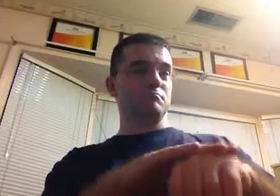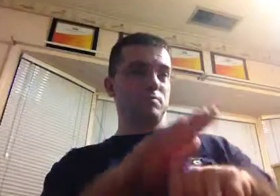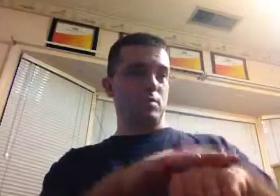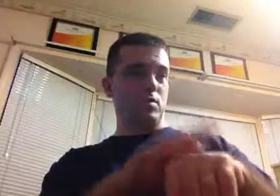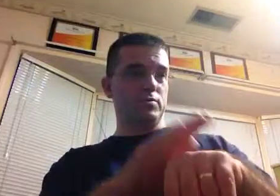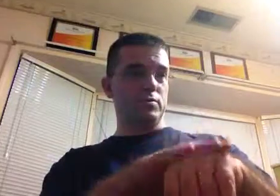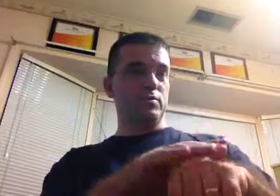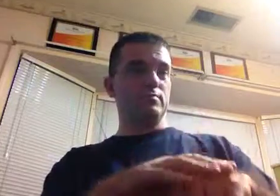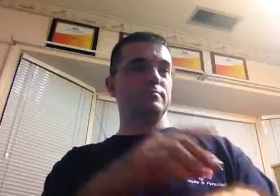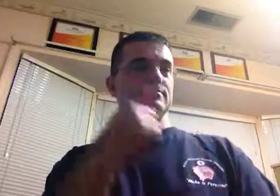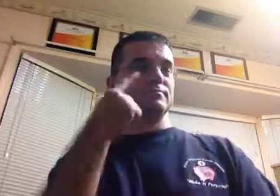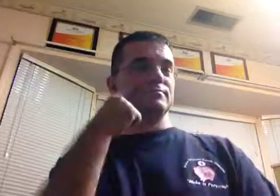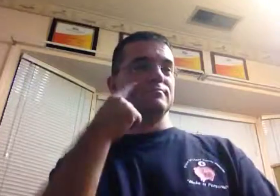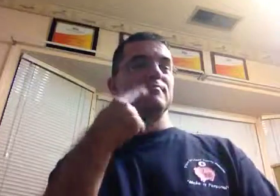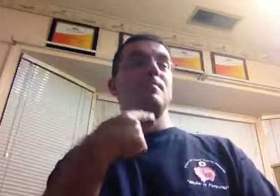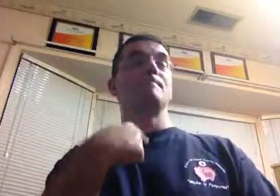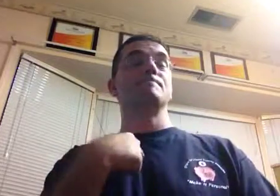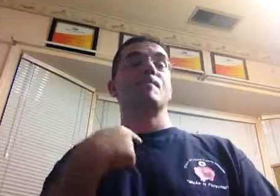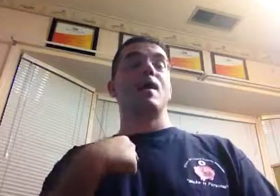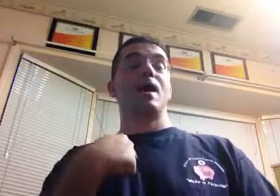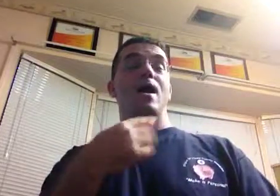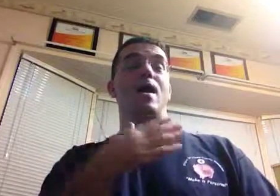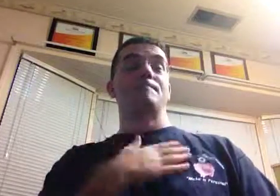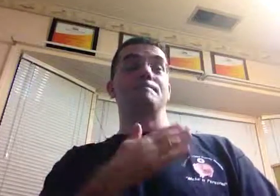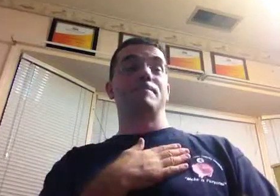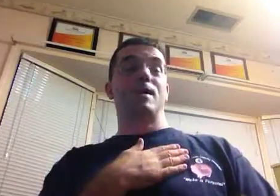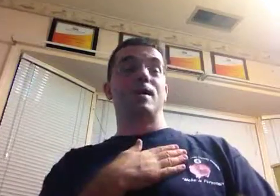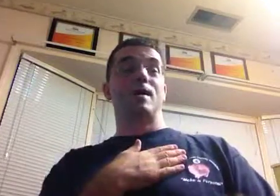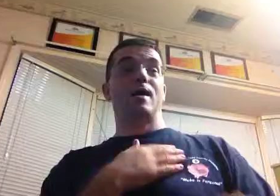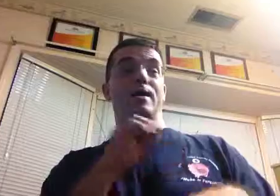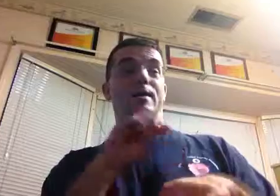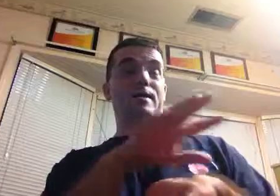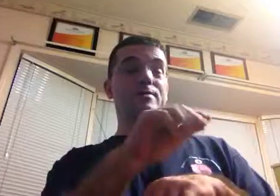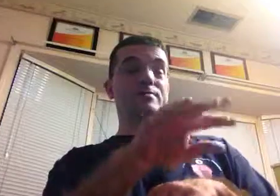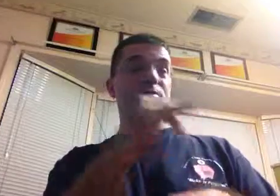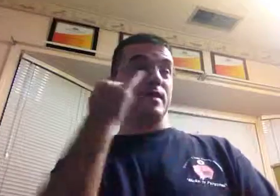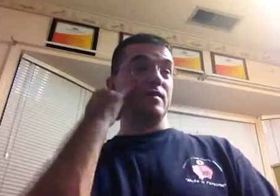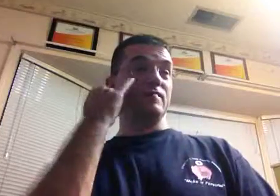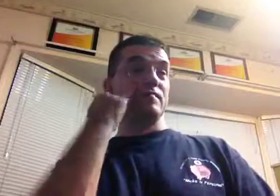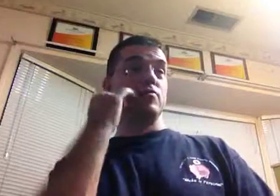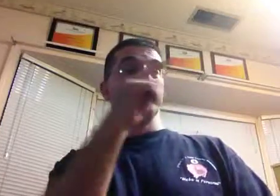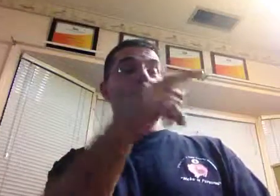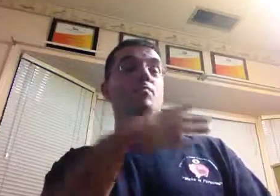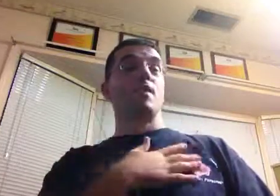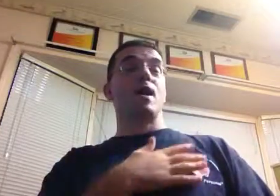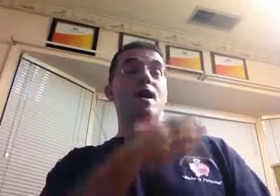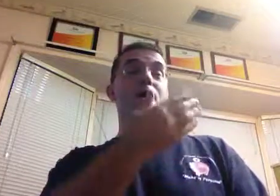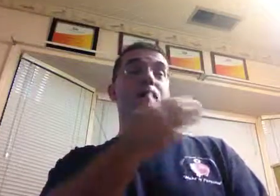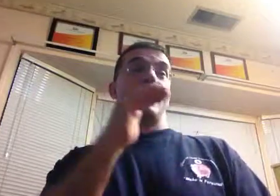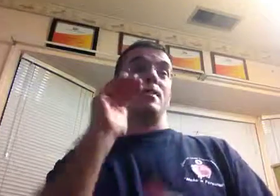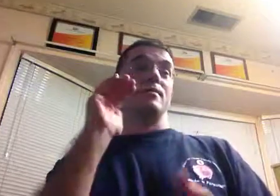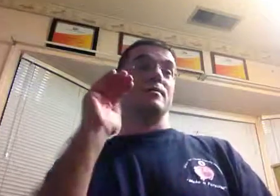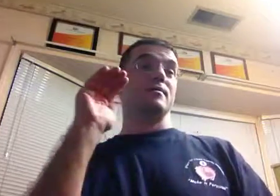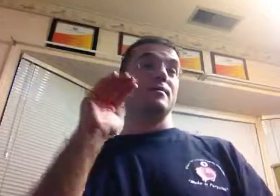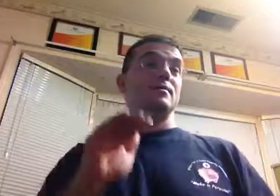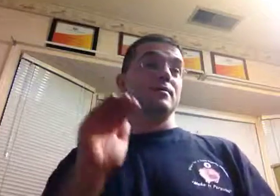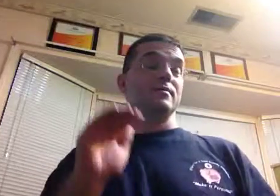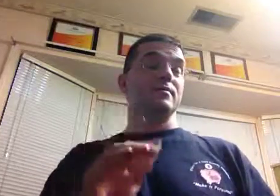I'm 52, so we'll call you my little sister, okay? If you were my little sister, I would encourage you to